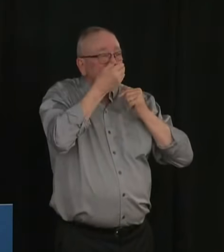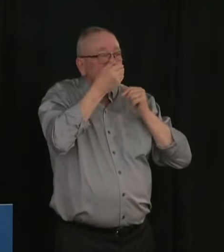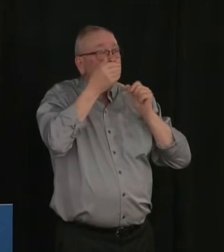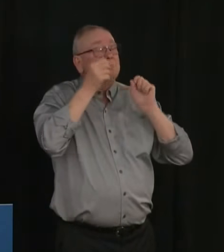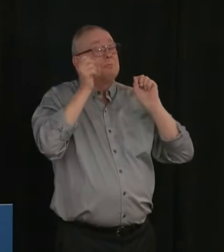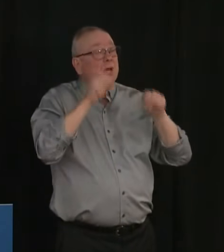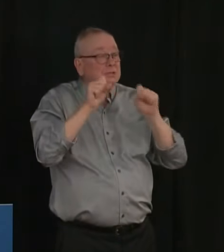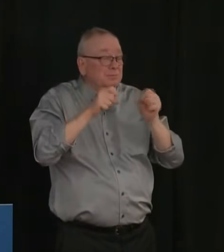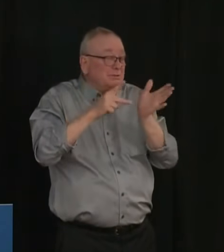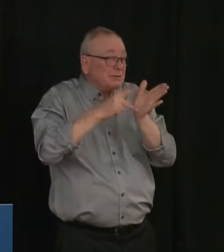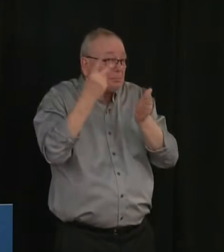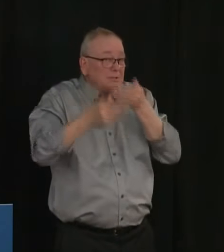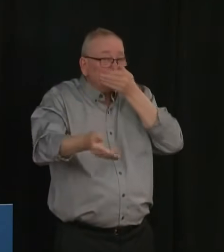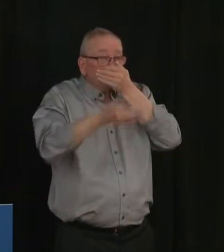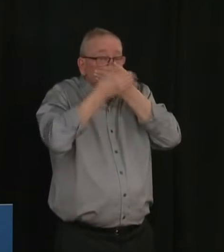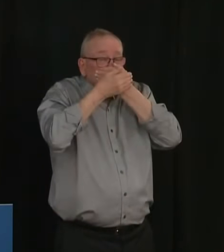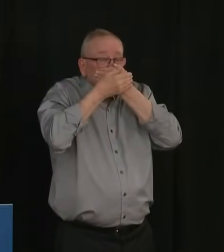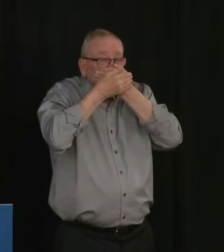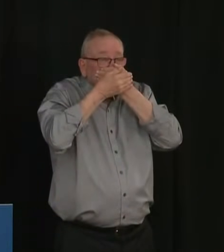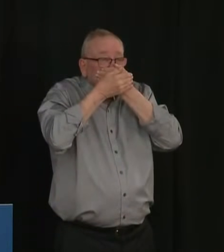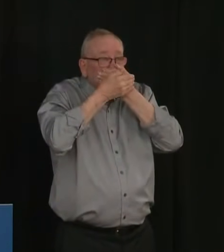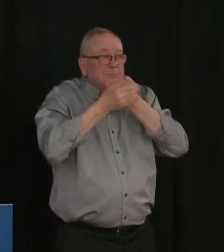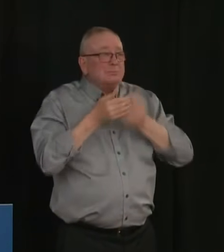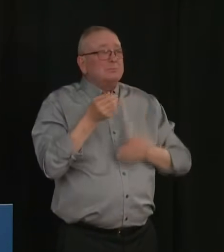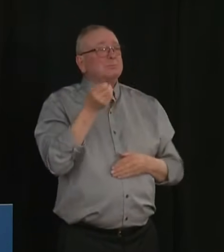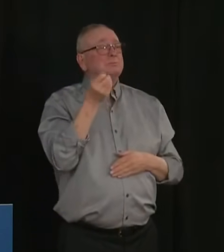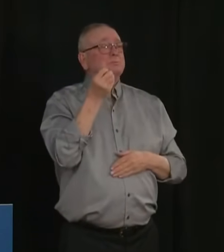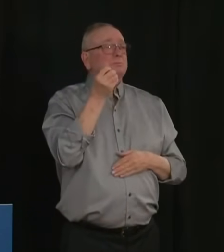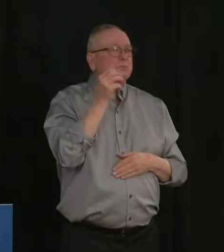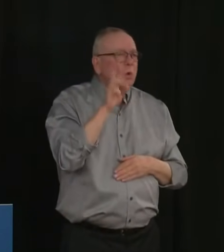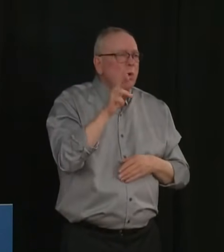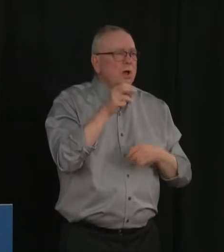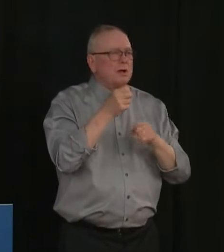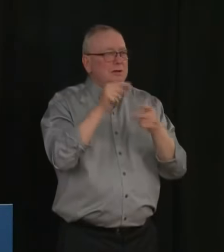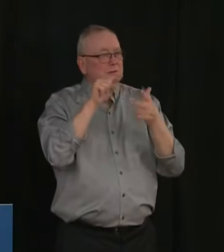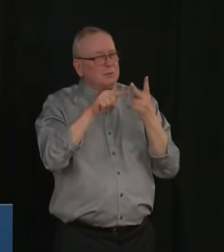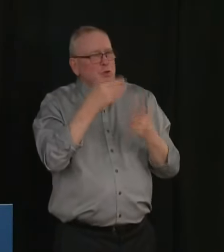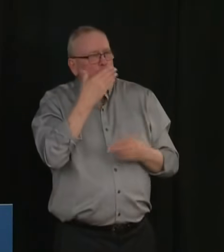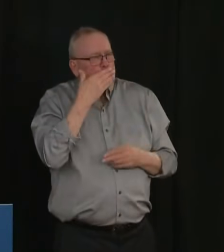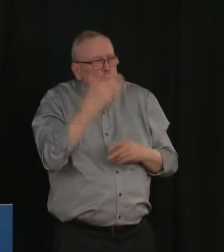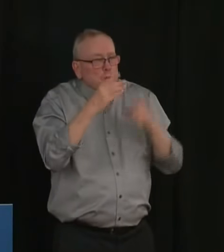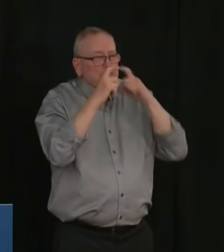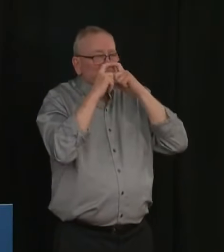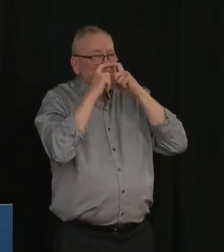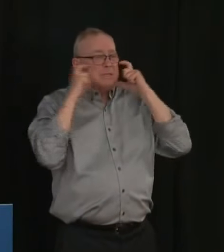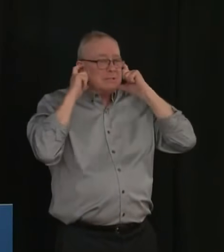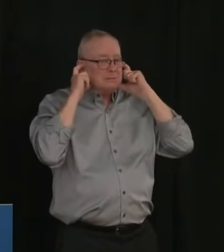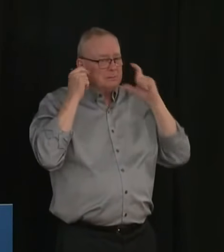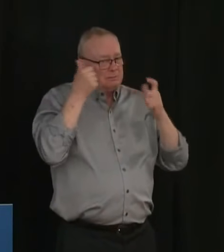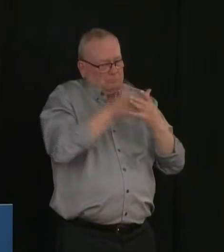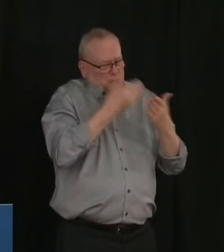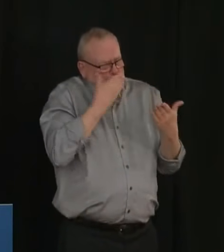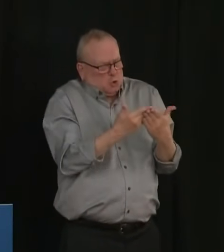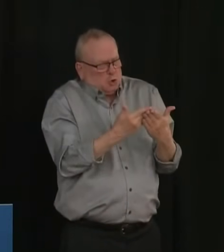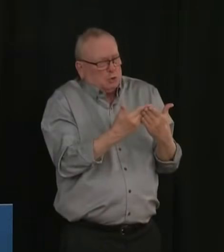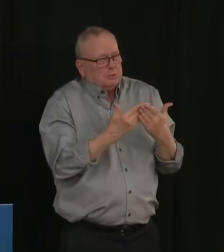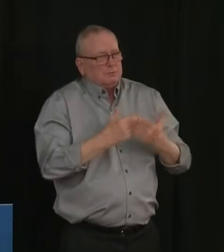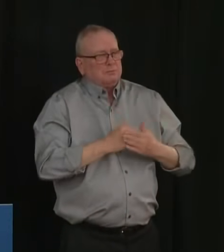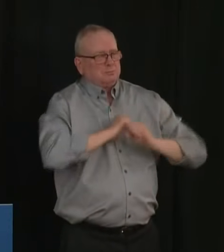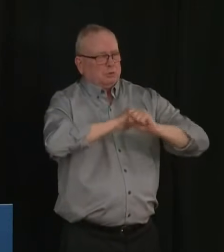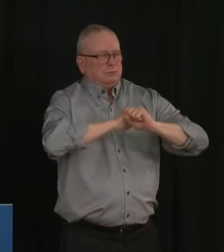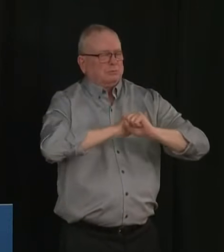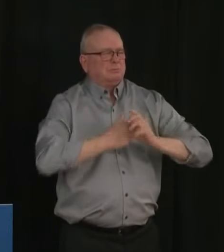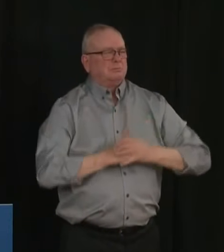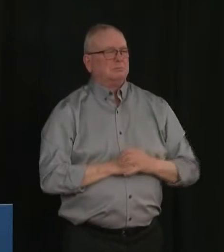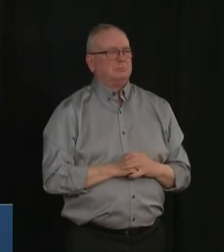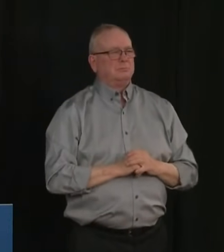fit, but there are other ways as well to ensure that masks provide the best protection. For example, make sure that